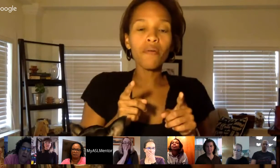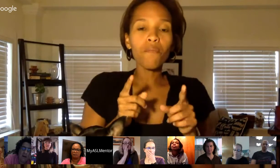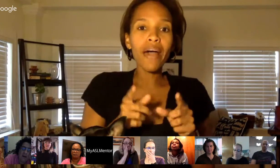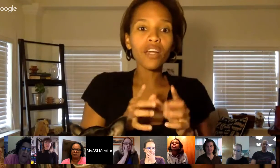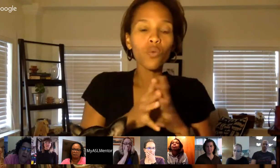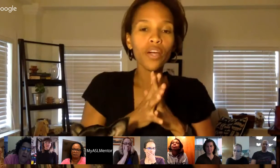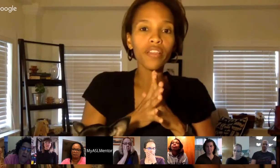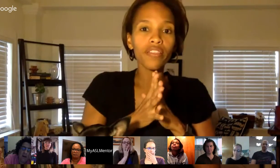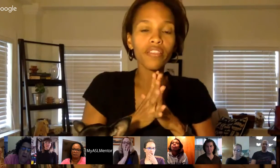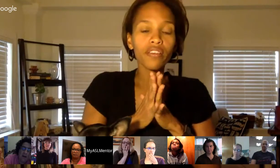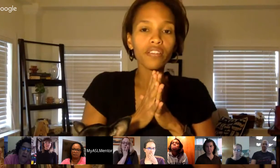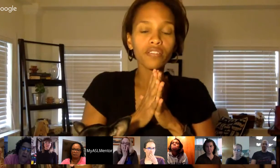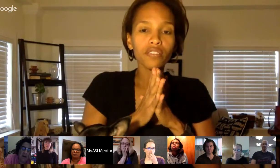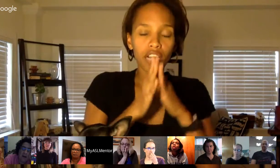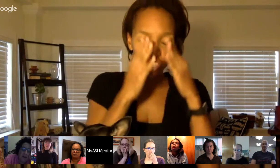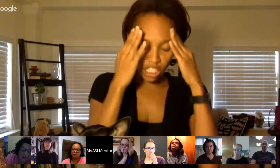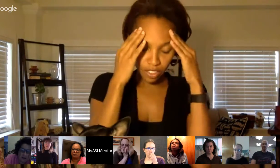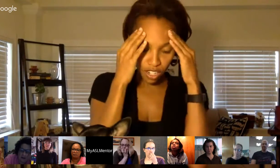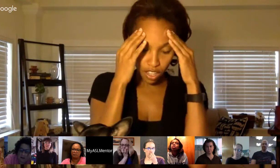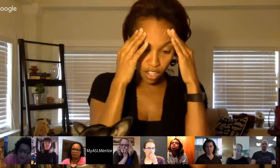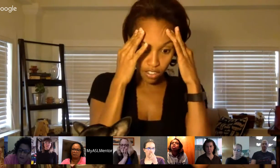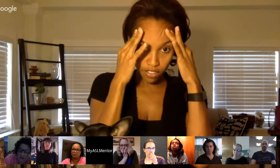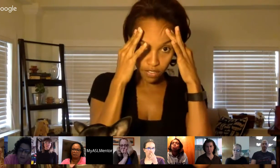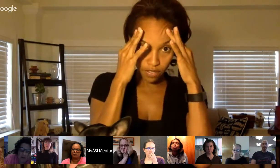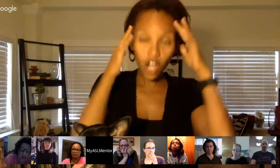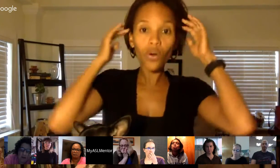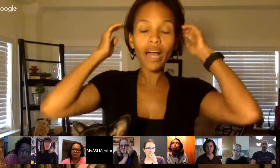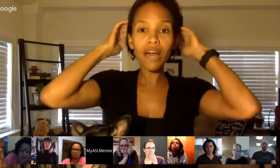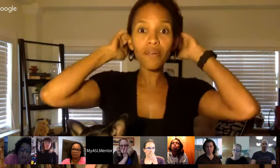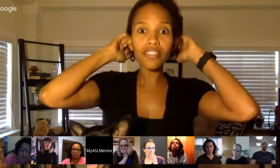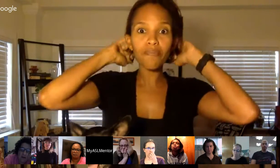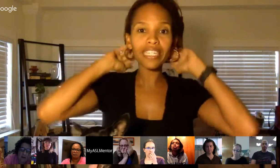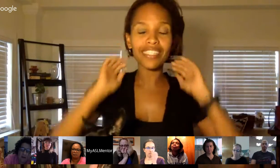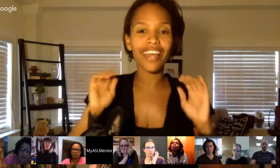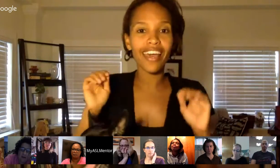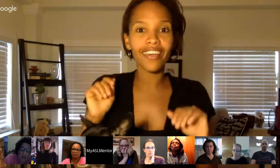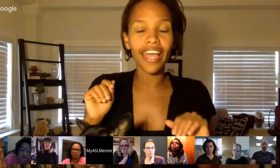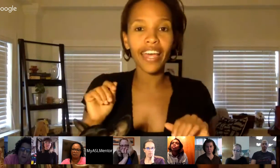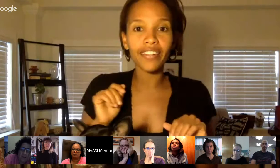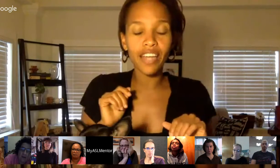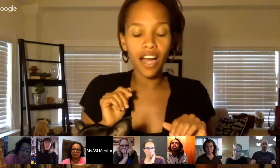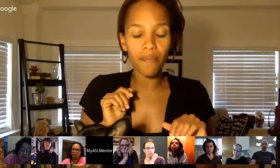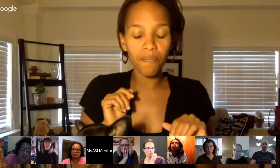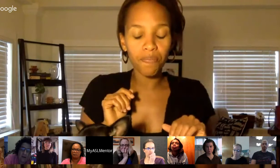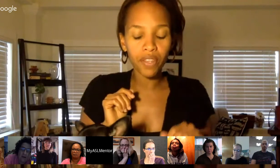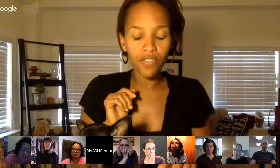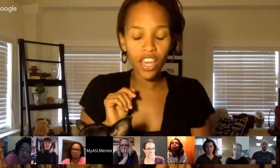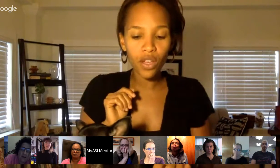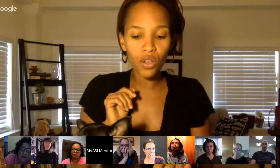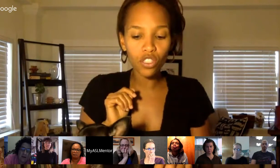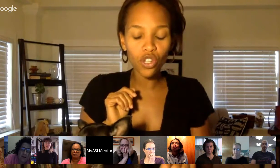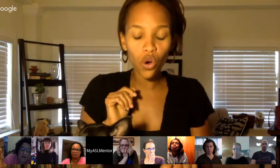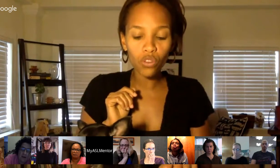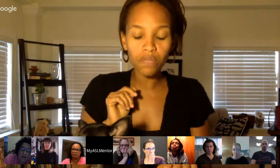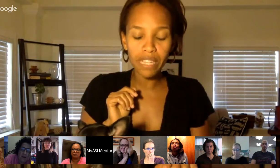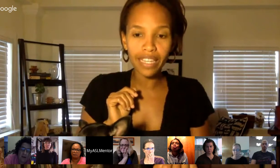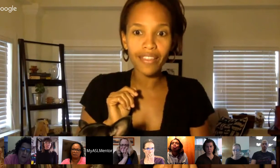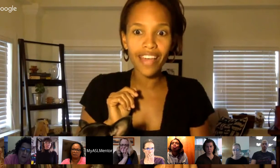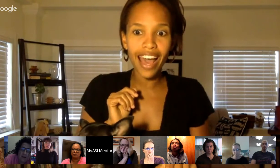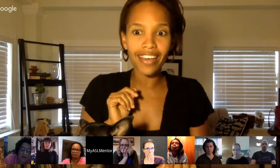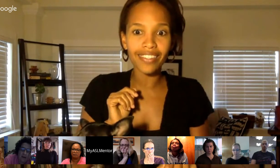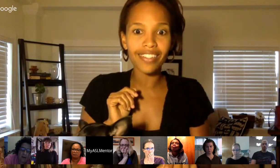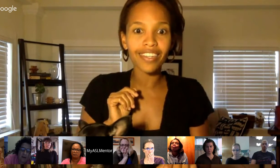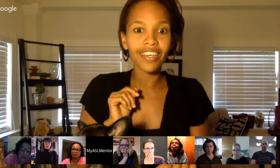I met with, I just lost my train of thought. Oh, I met with somebody today, and they told